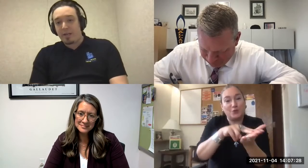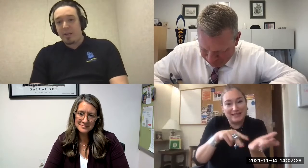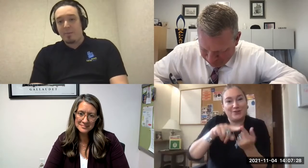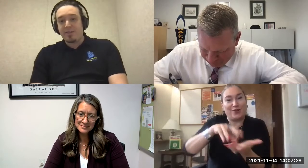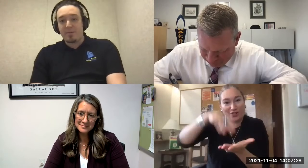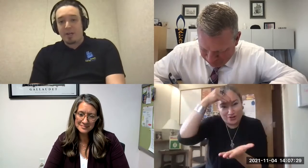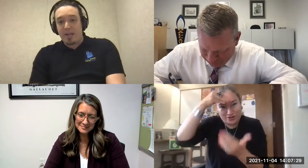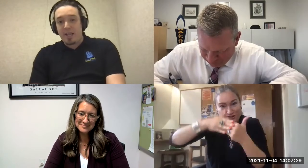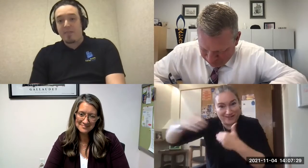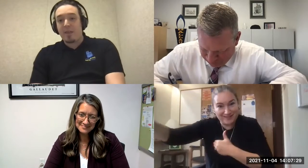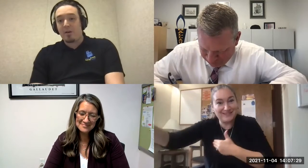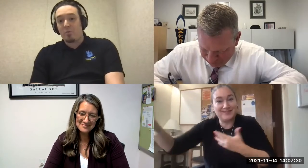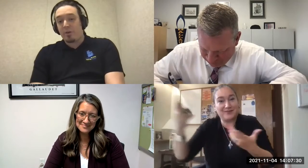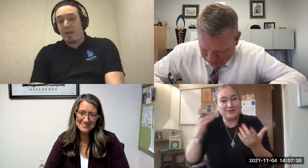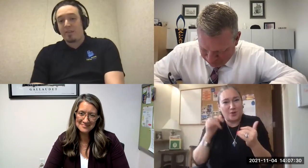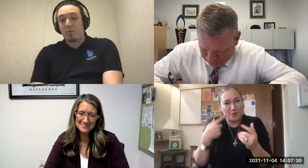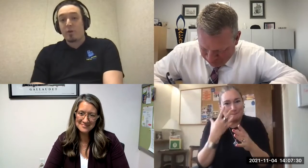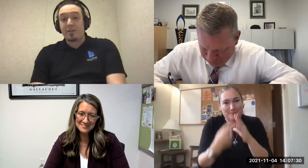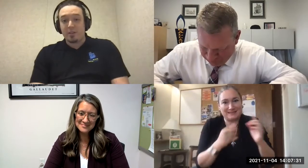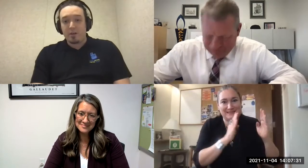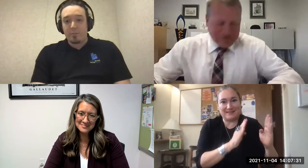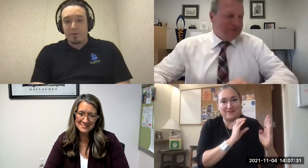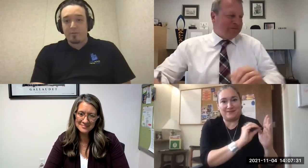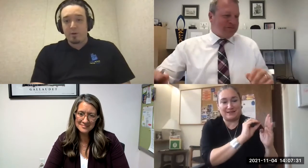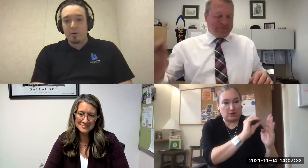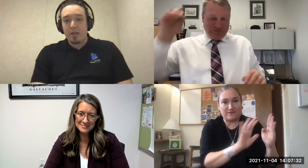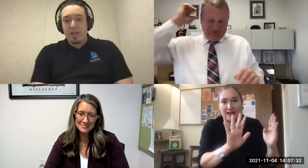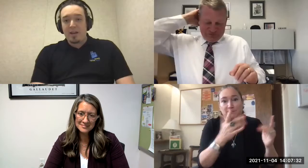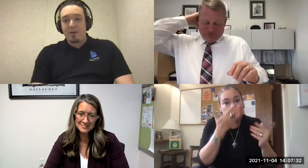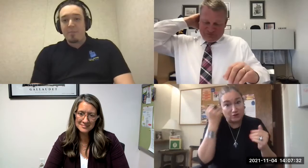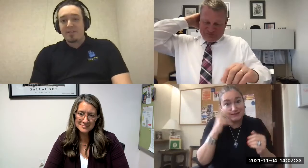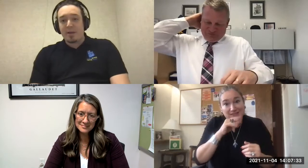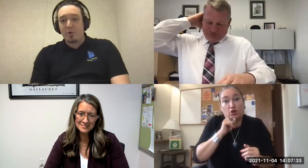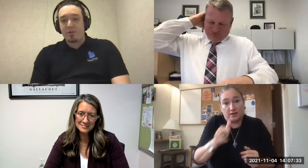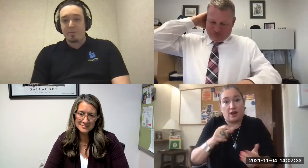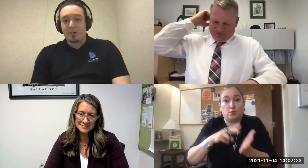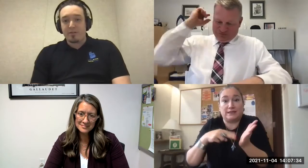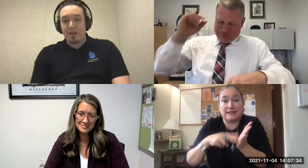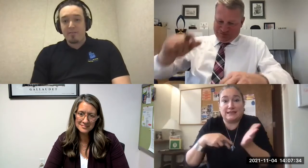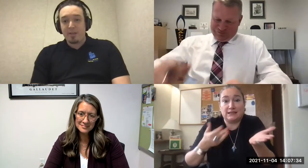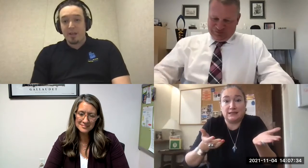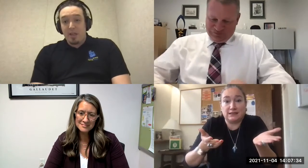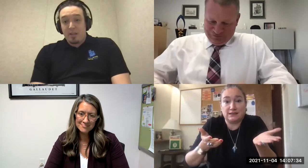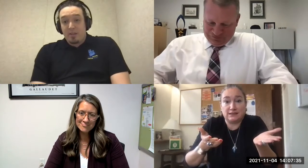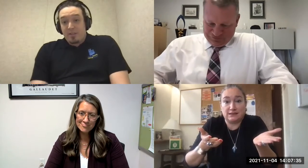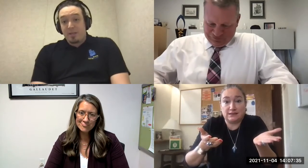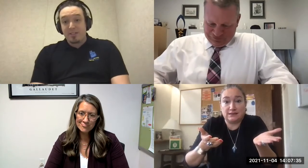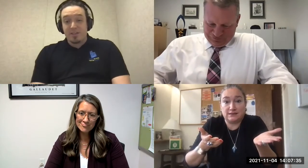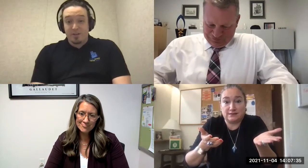read by the time they're 8. And then when they're 8, they read to learn moving forward. And if you're missing that portion from 0 to 5, it's because the kids are